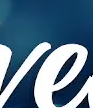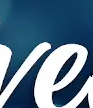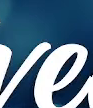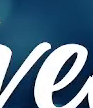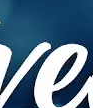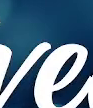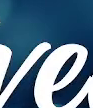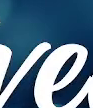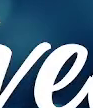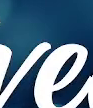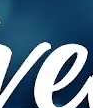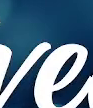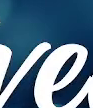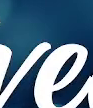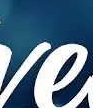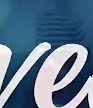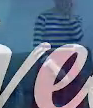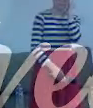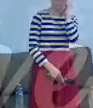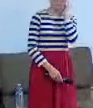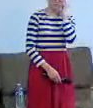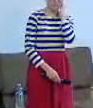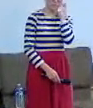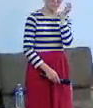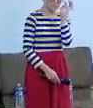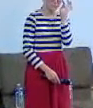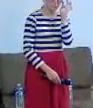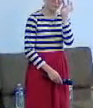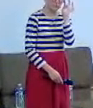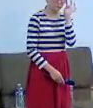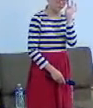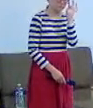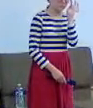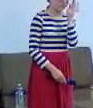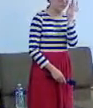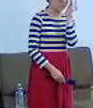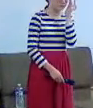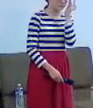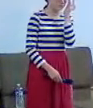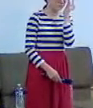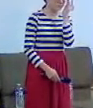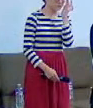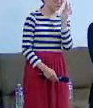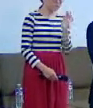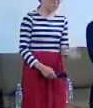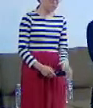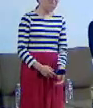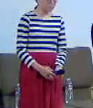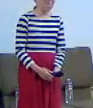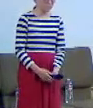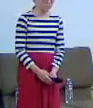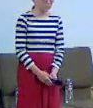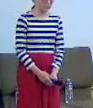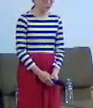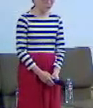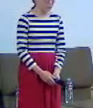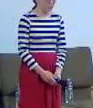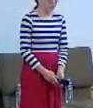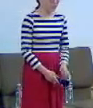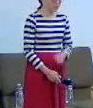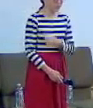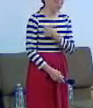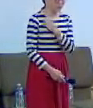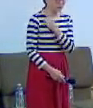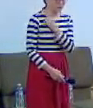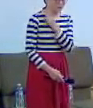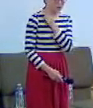Amen. Praise the Lord, church. Why don't we worship Jesus for just a little while? He's so good to us. Oh, let's get our minds focused on the Lord in this place. Thank